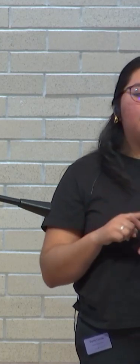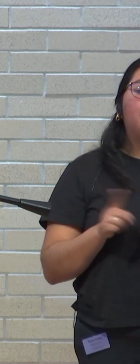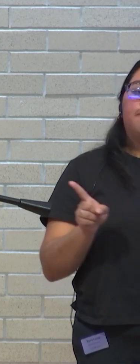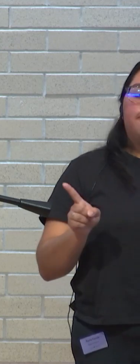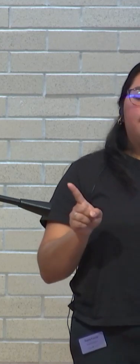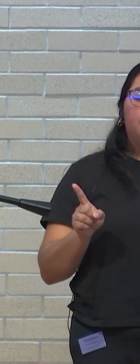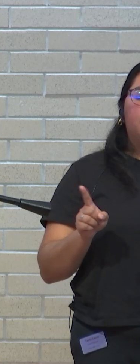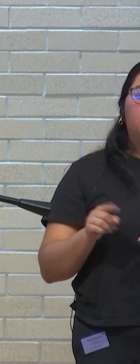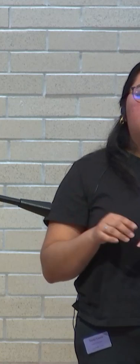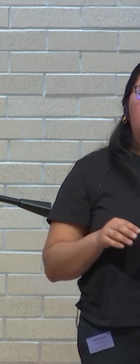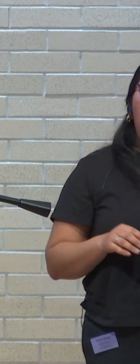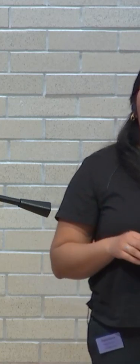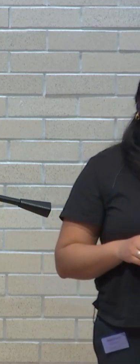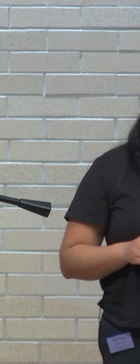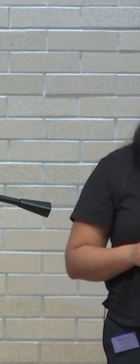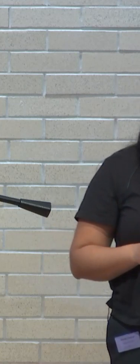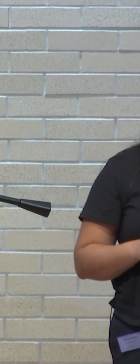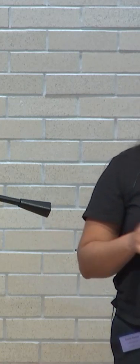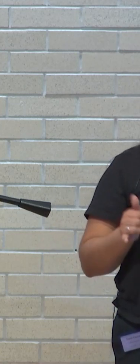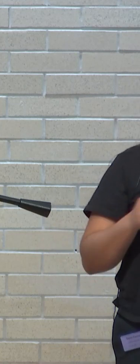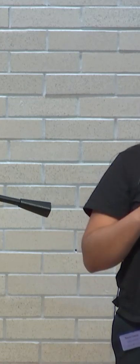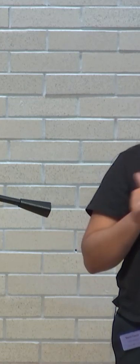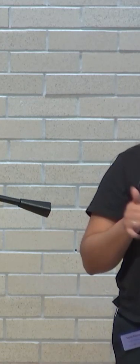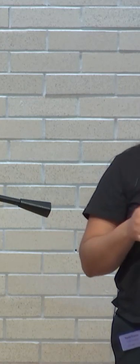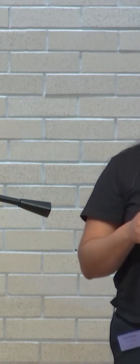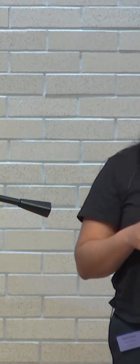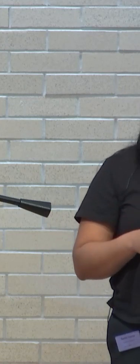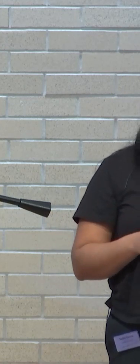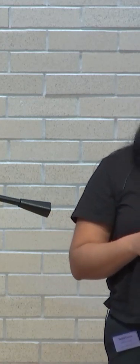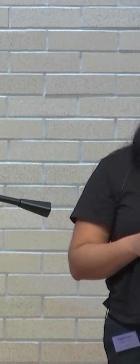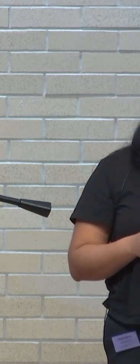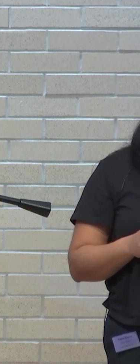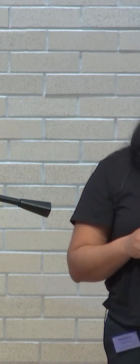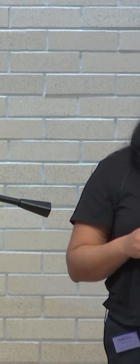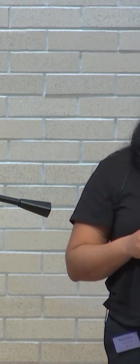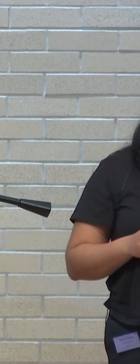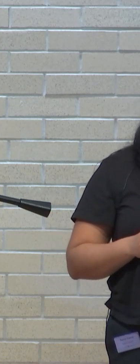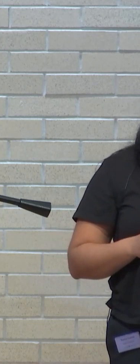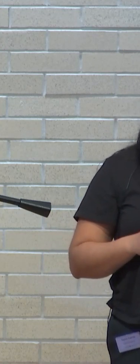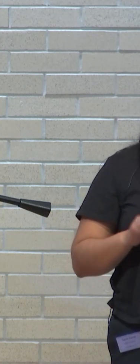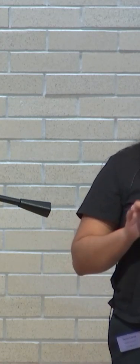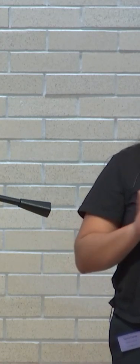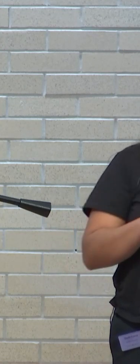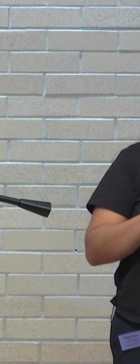nothing but playful and lighthearted, but then I began to almost hear the comments immediately.